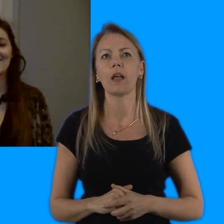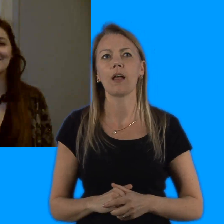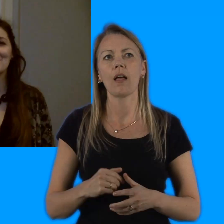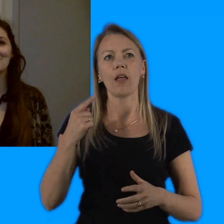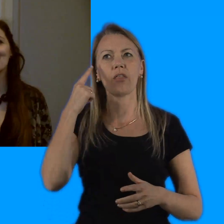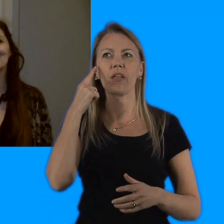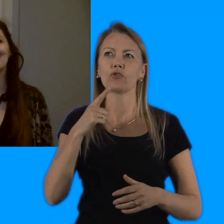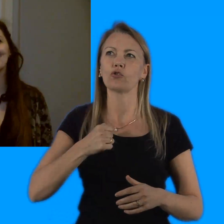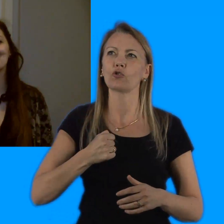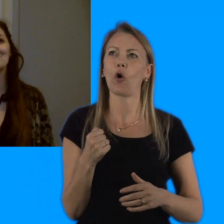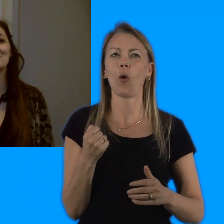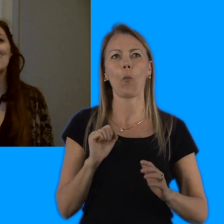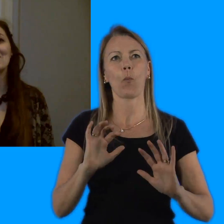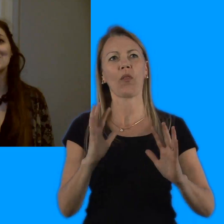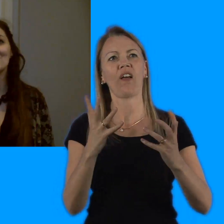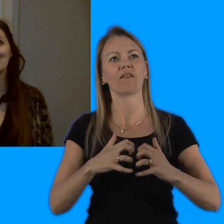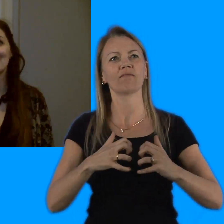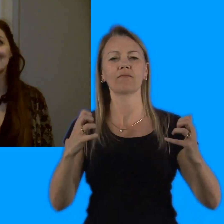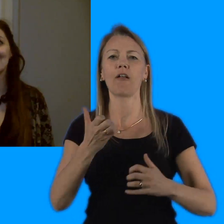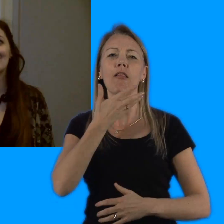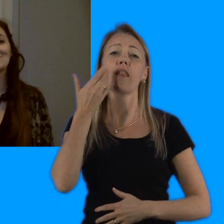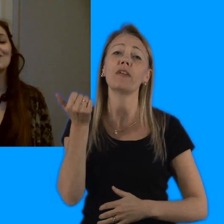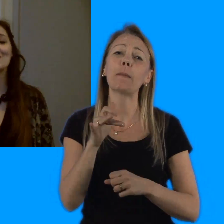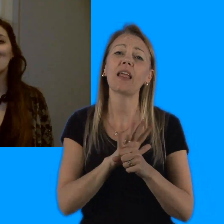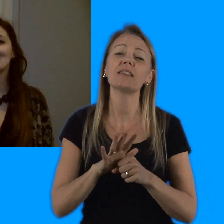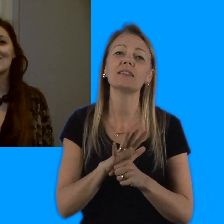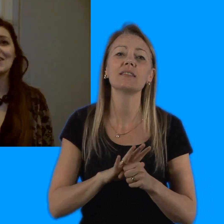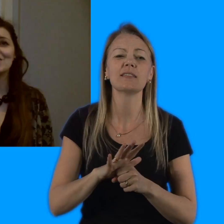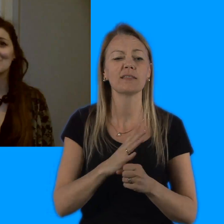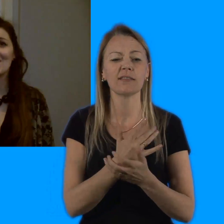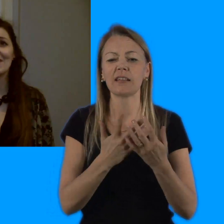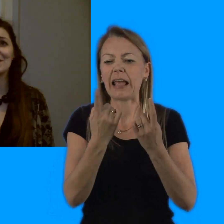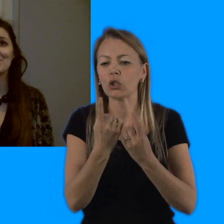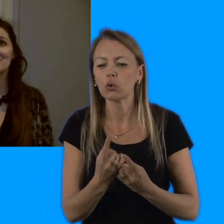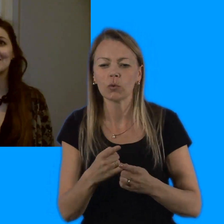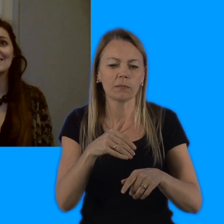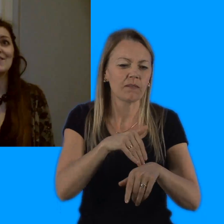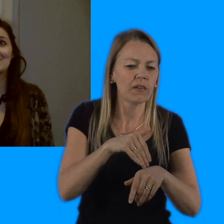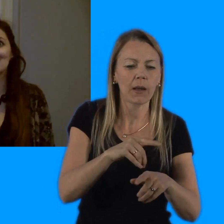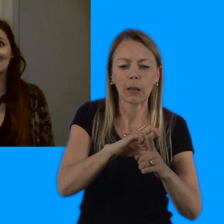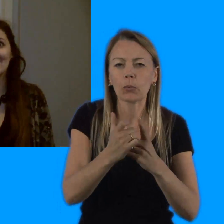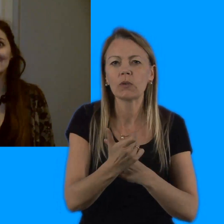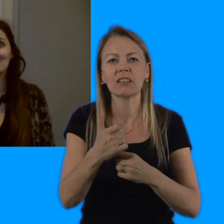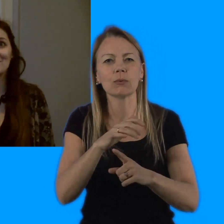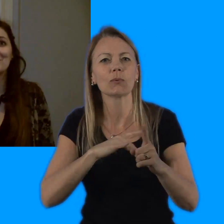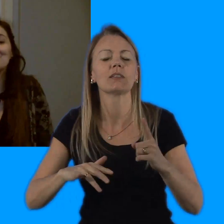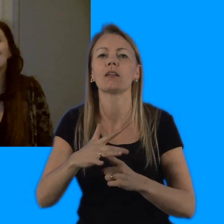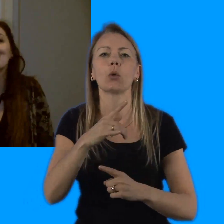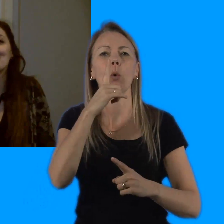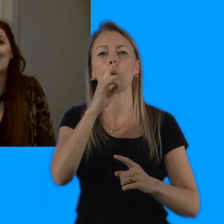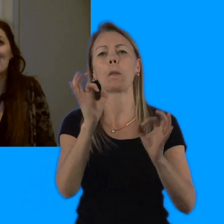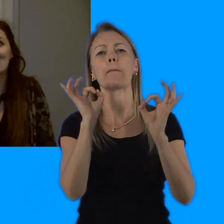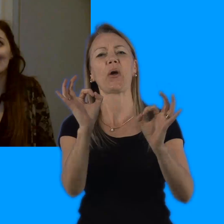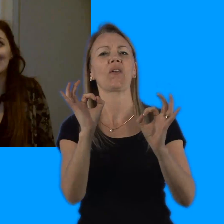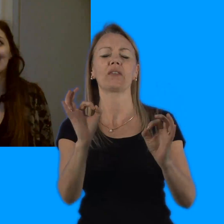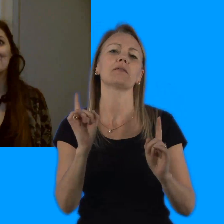Okay, I think Scotland without sectarianism would be a much lovelier place. So obviously lots of different issues that affect communities and affect our society, so it wouldn't make